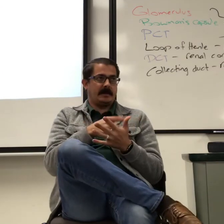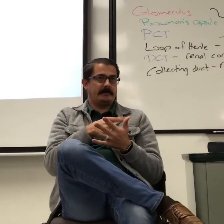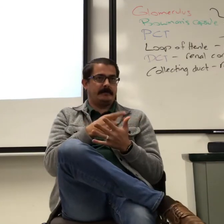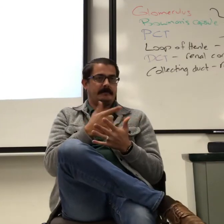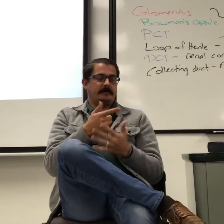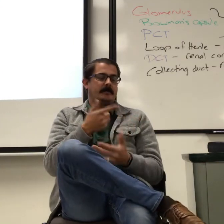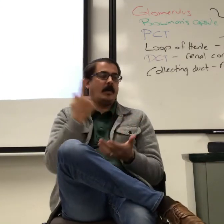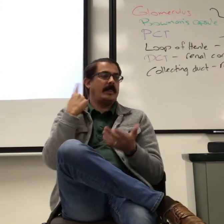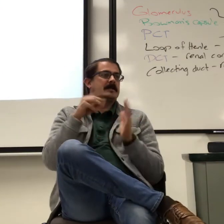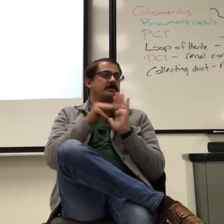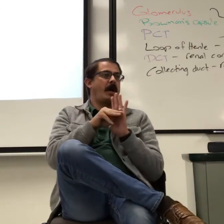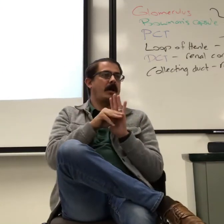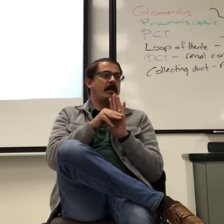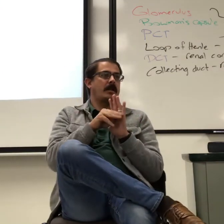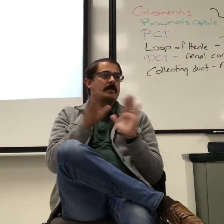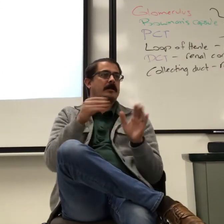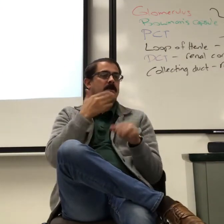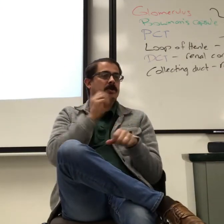well, what this model does,